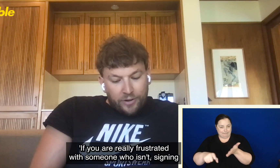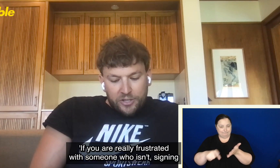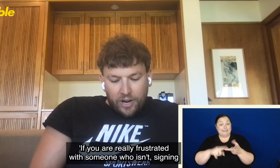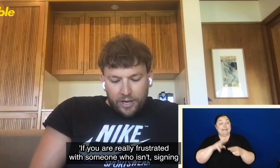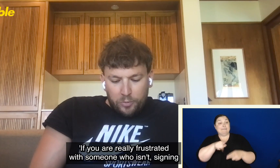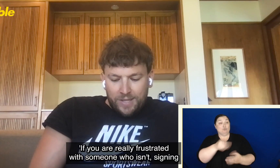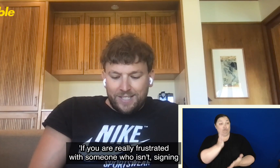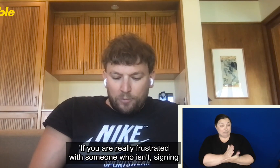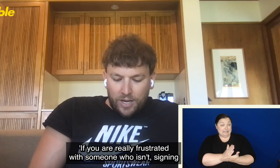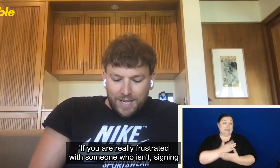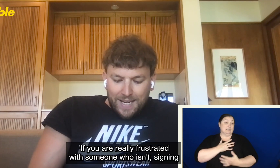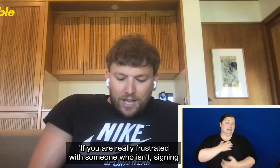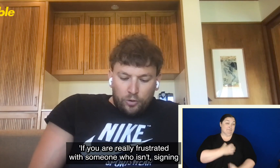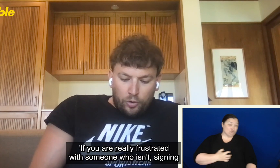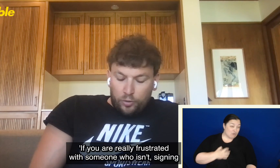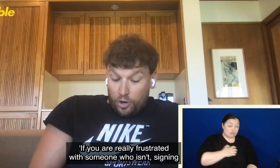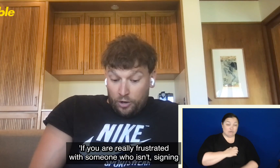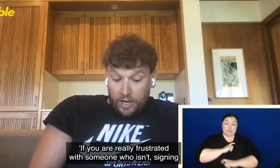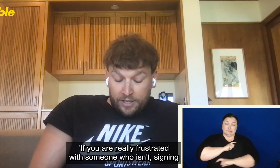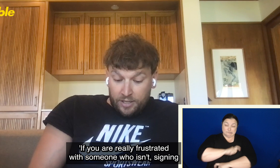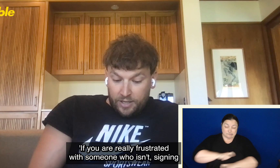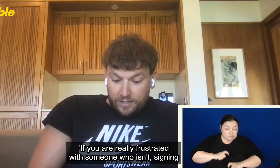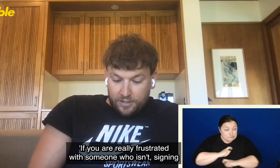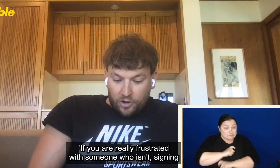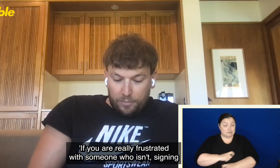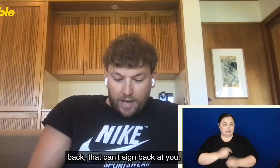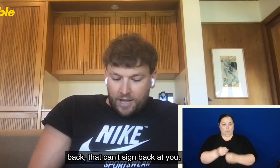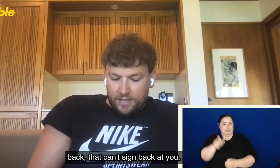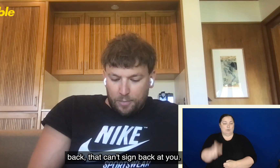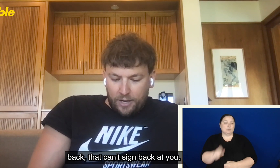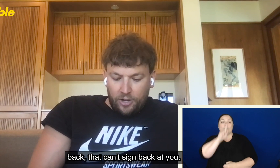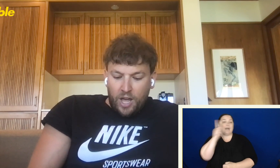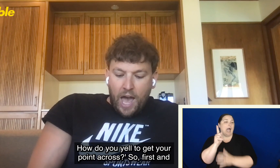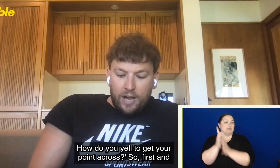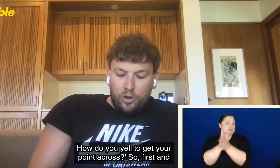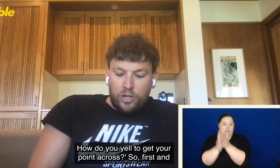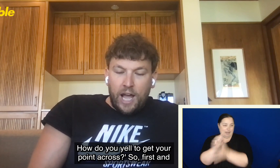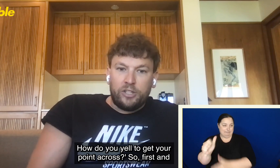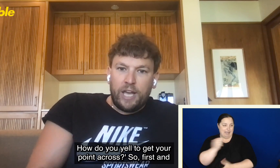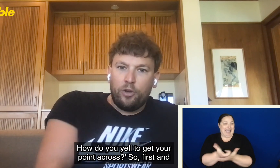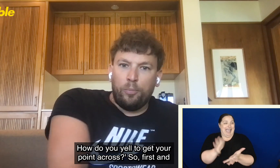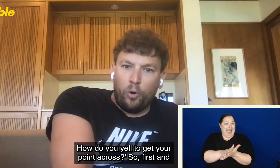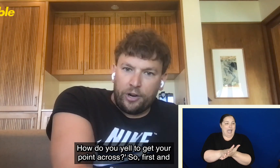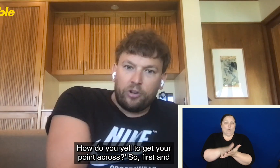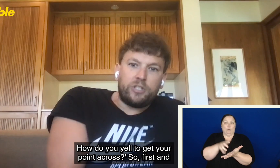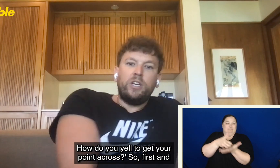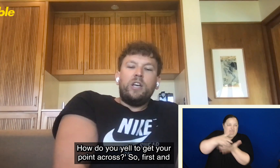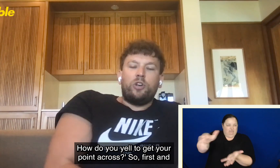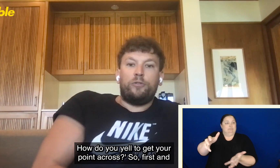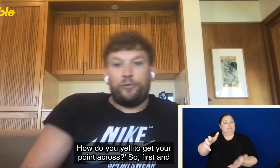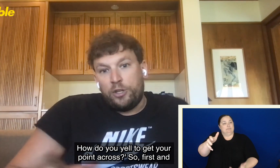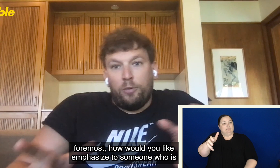really frustrated with someone who isn't signing back, can't sign back at you, how do you yell to get your point